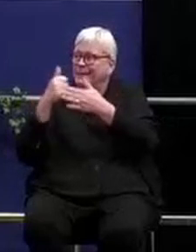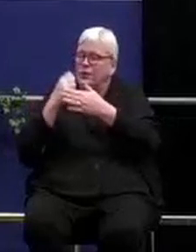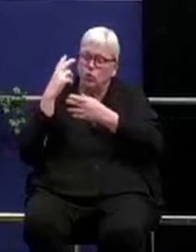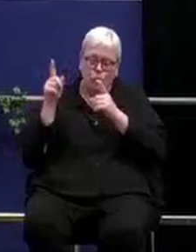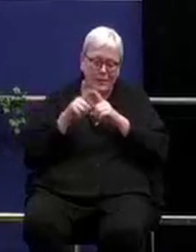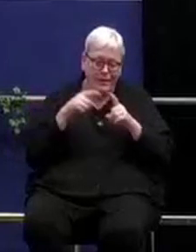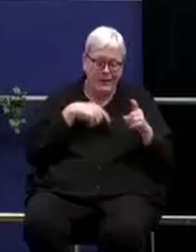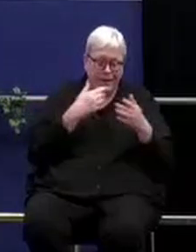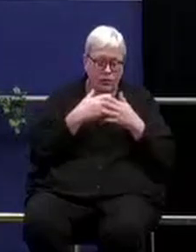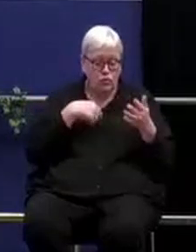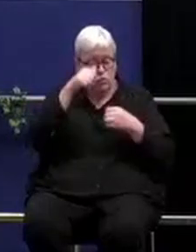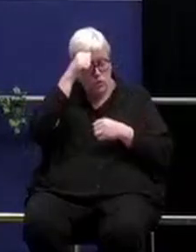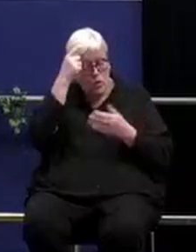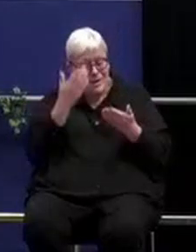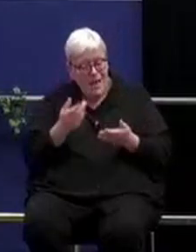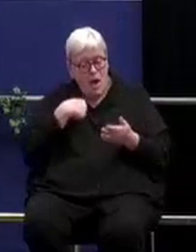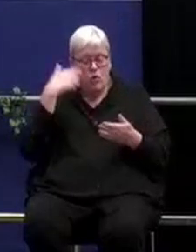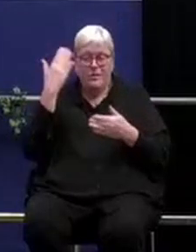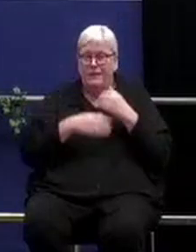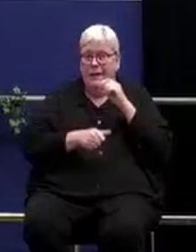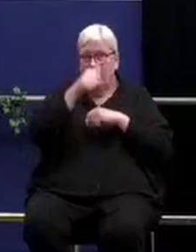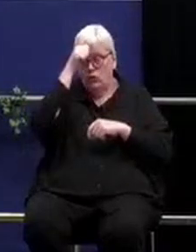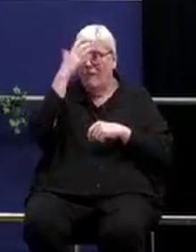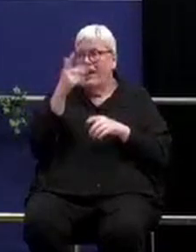about your practice now that you maybe didn't know 5 years ago?